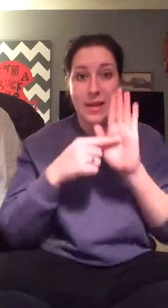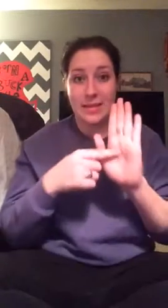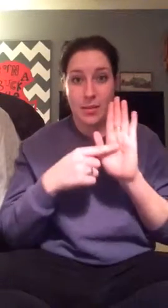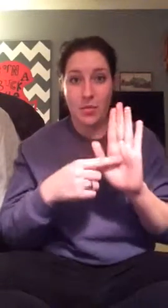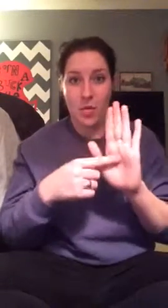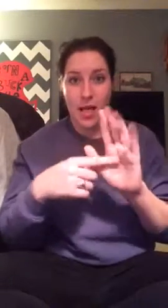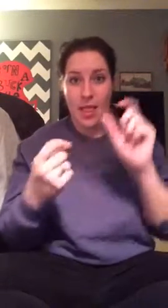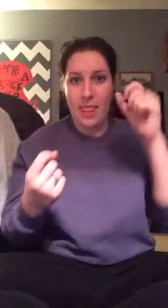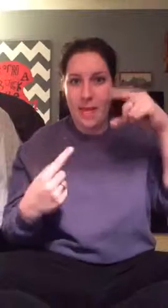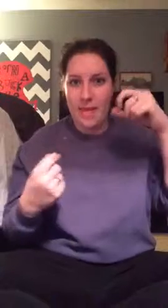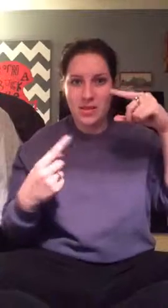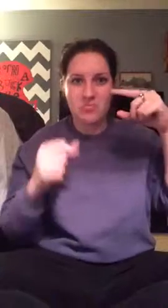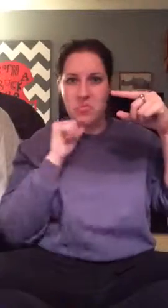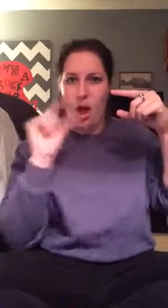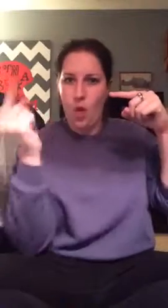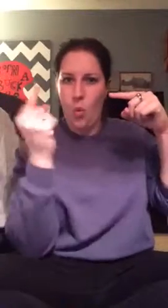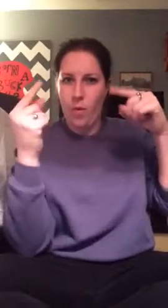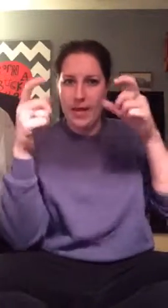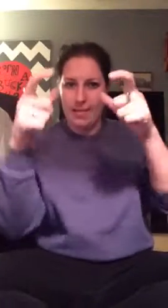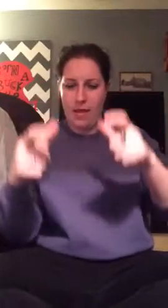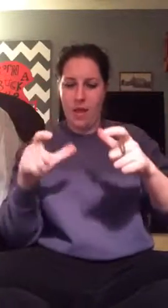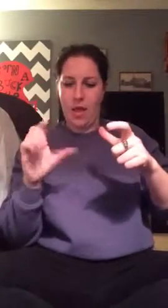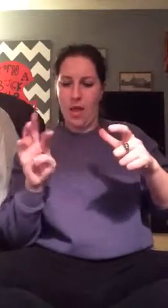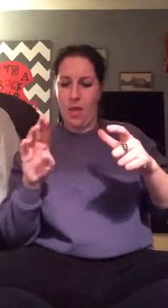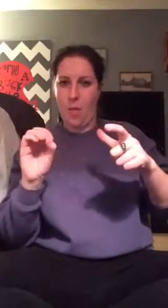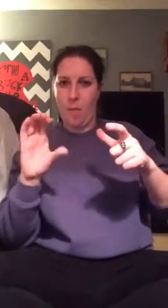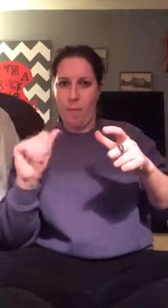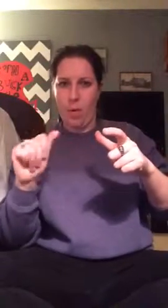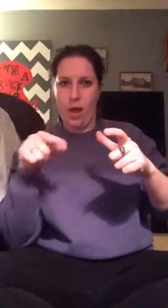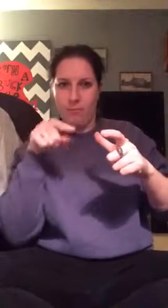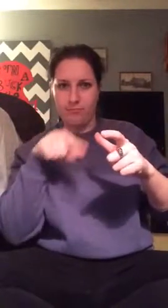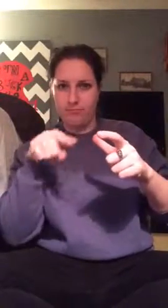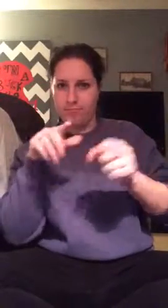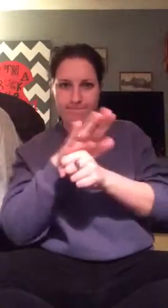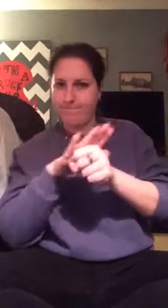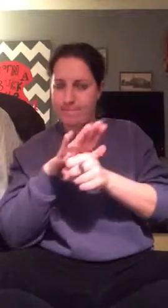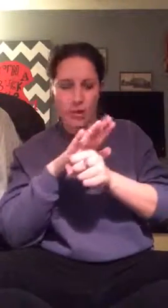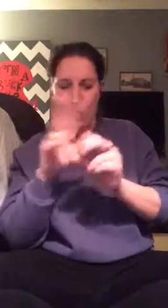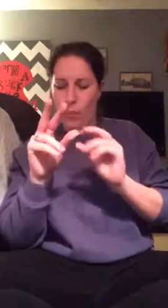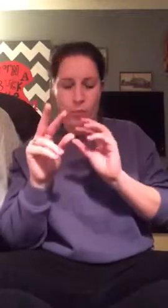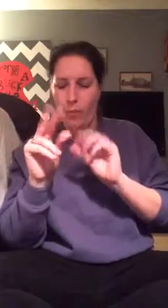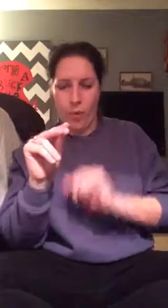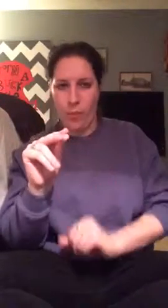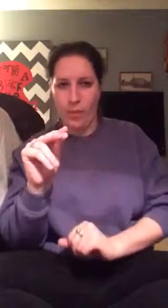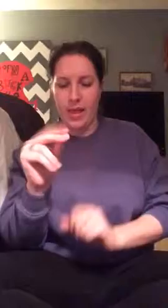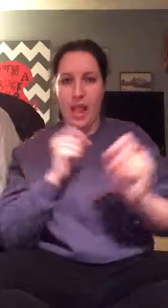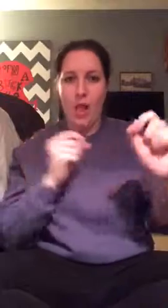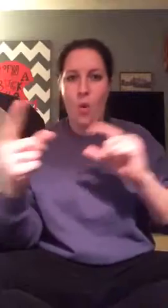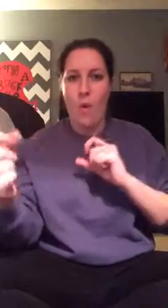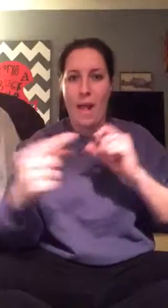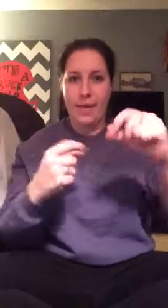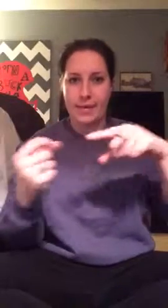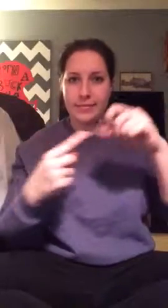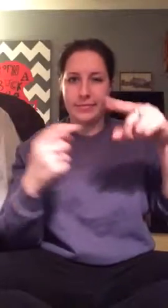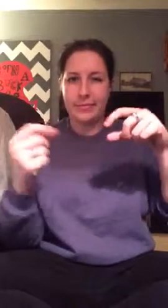People argue that supplementary motor area, premotor area, primary motor area, all of them rapidly fire. But this is like a rough sketch for you,